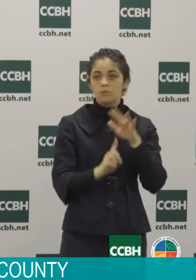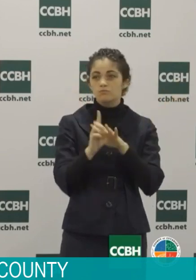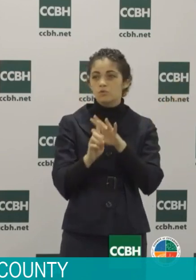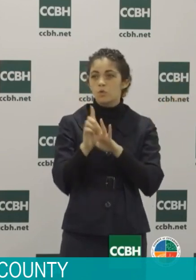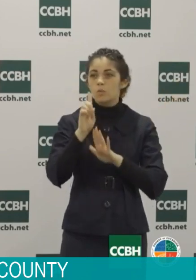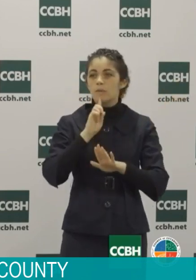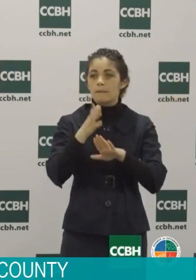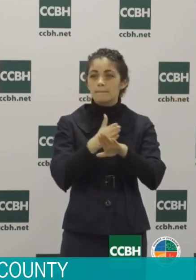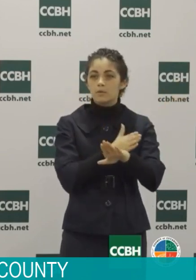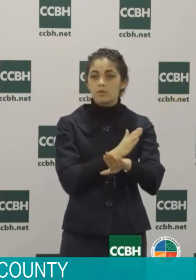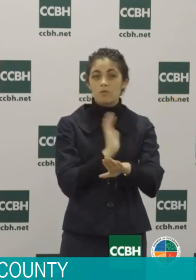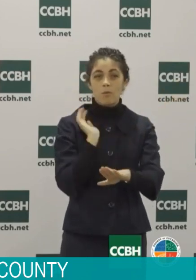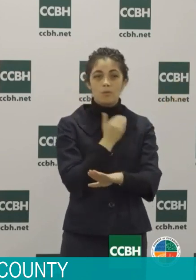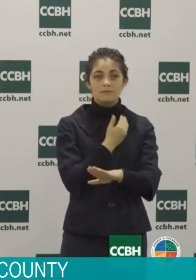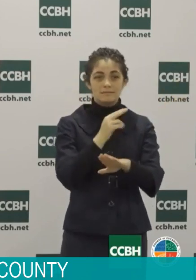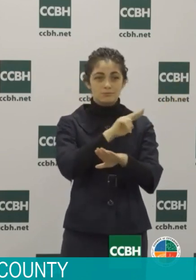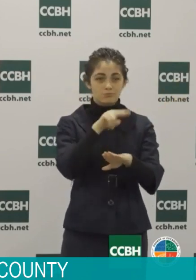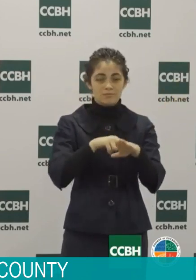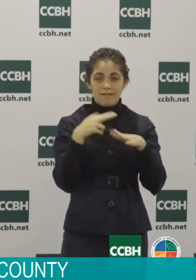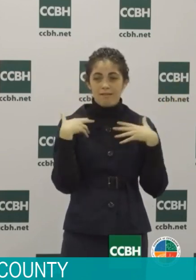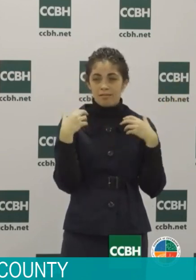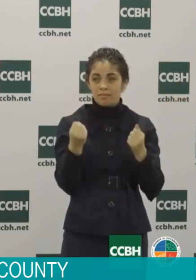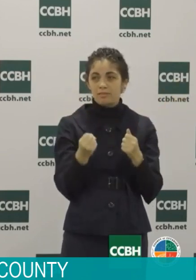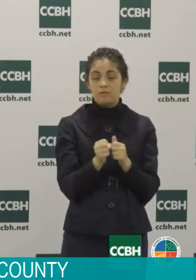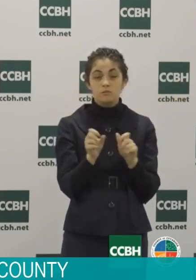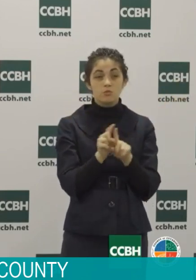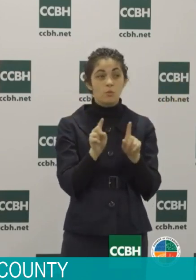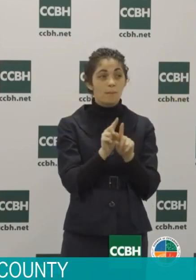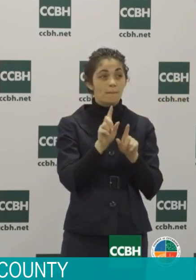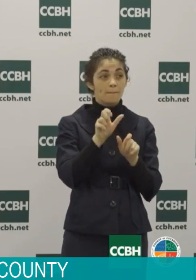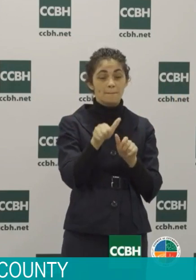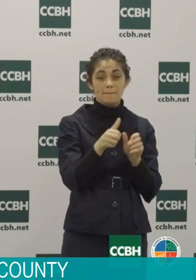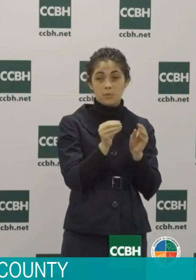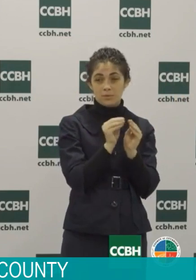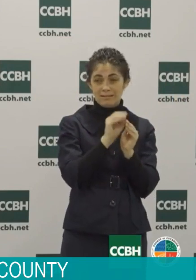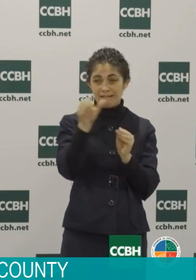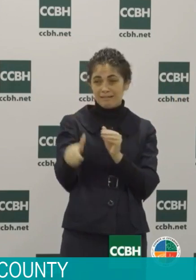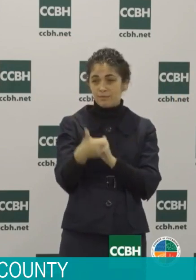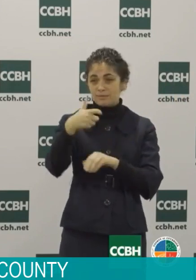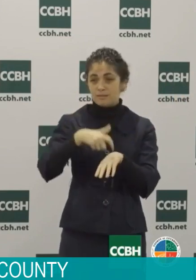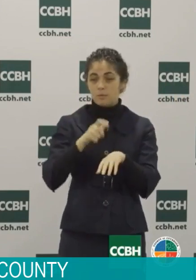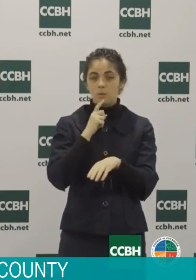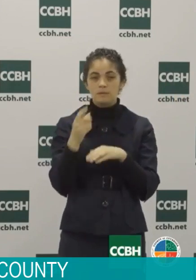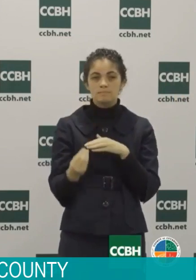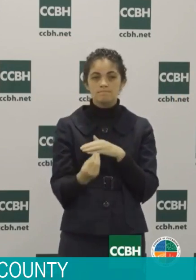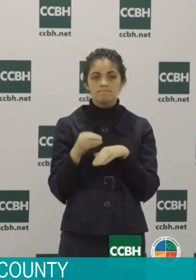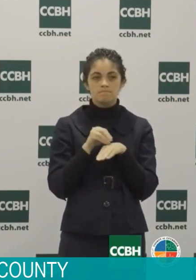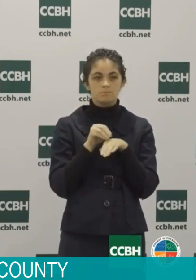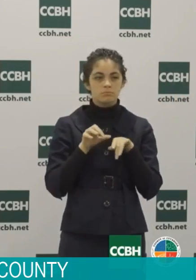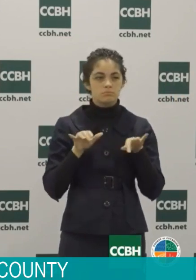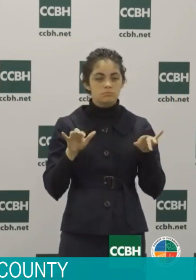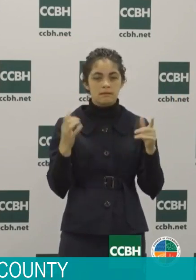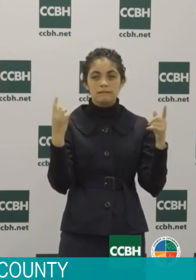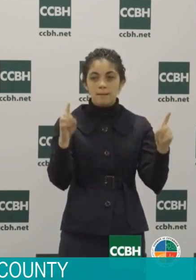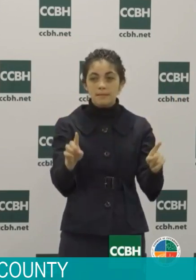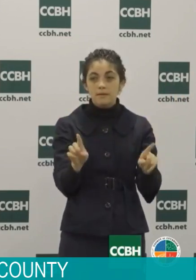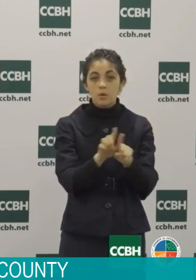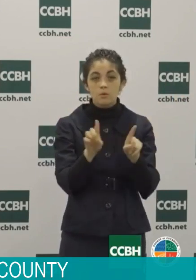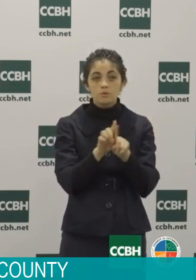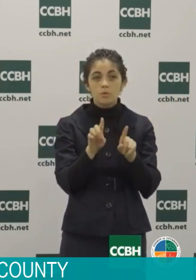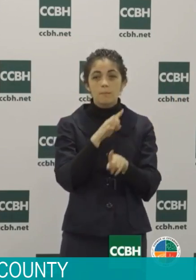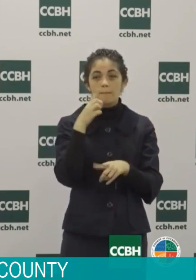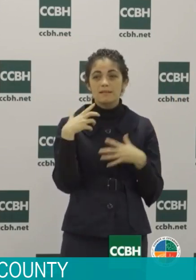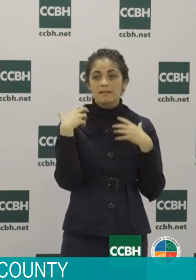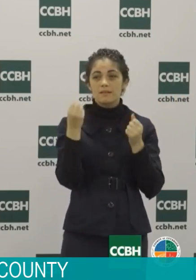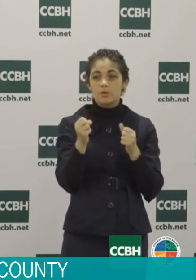to improving the health of our nation. Right now, more than ever, the importance of a strong, effective, and well-resourced public health system